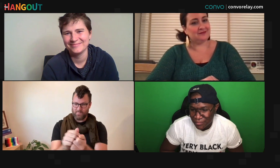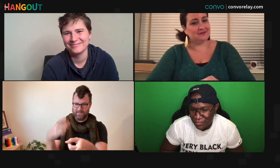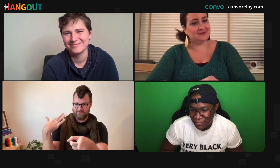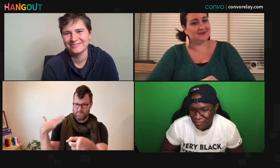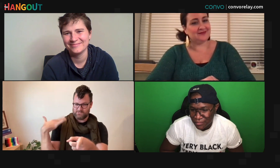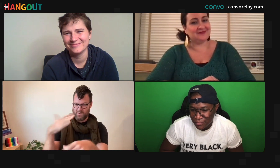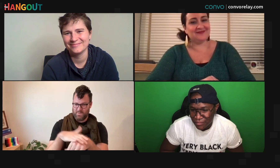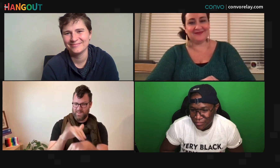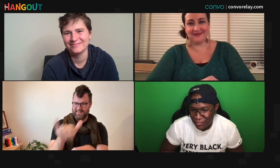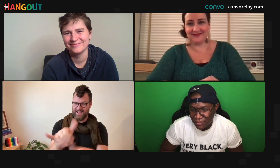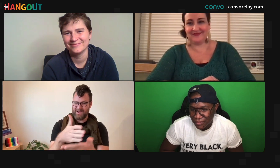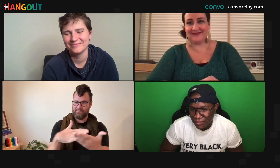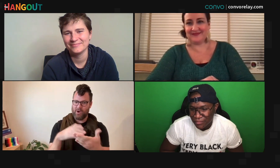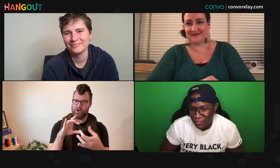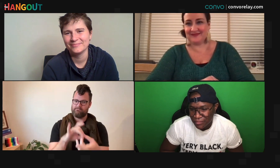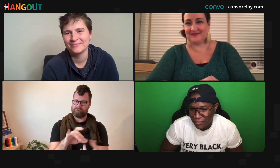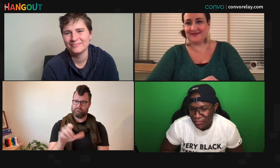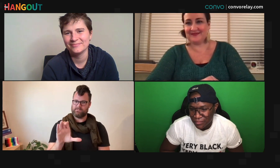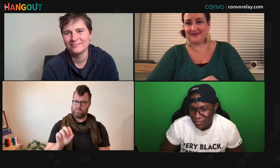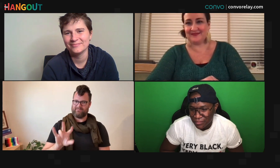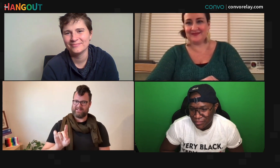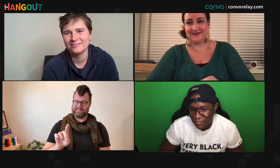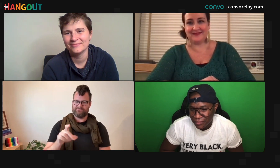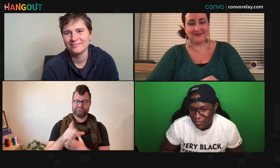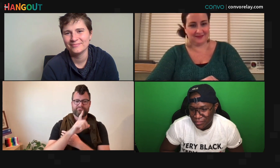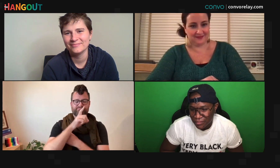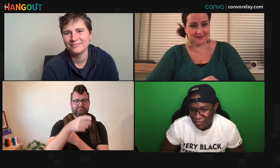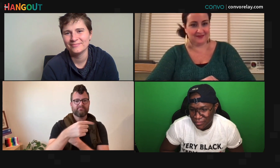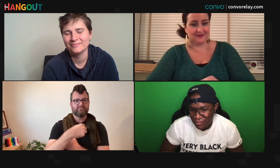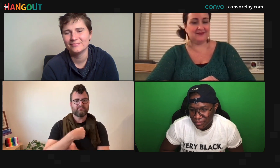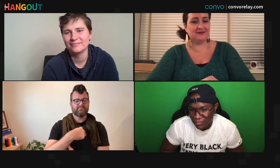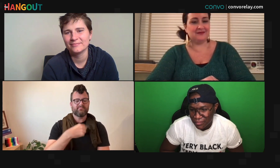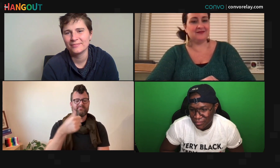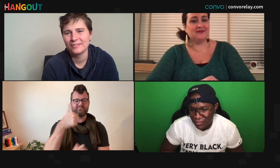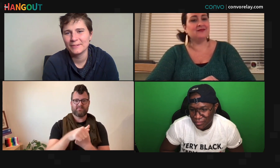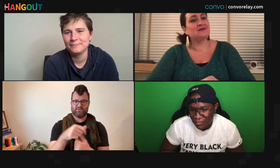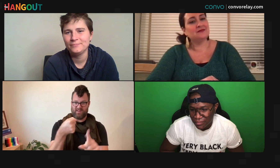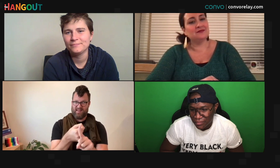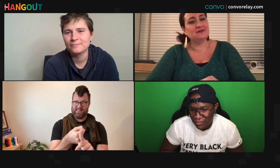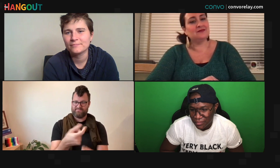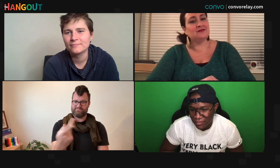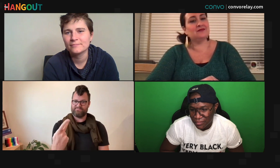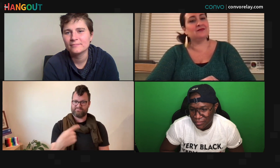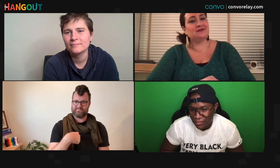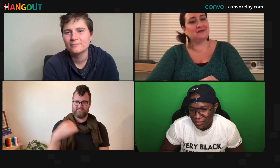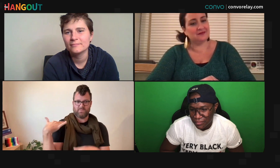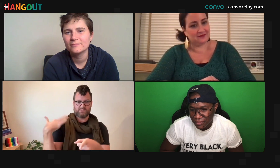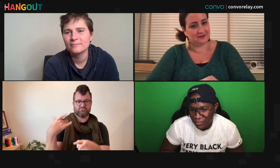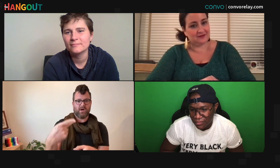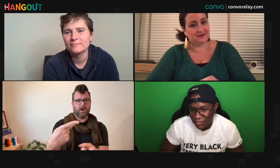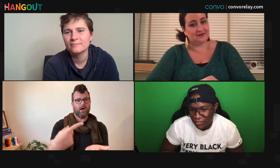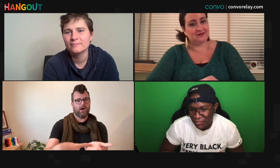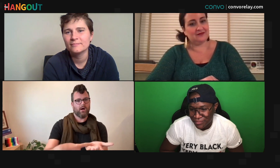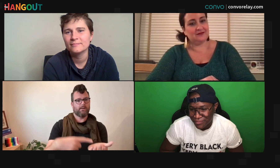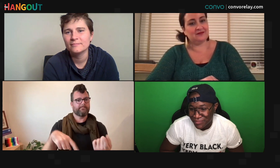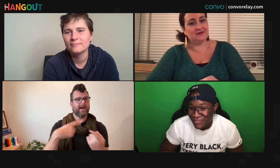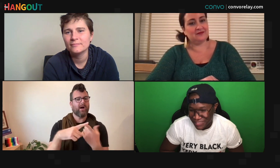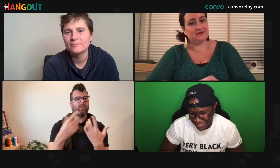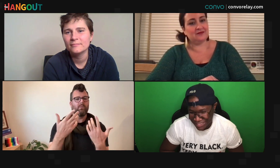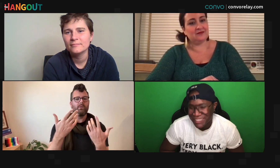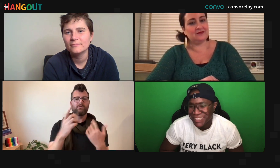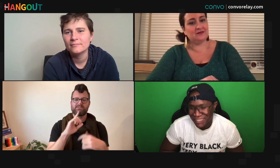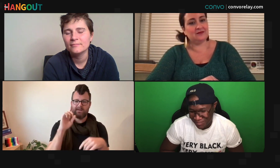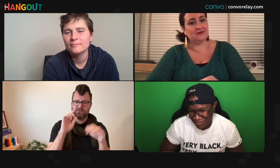of deaf people on there, and just related to what Victorica just mentioned. I remember